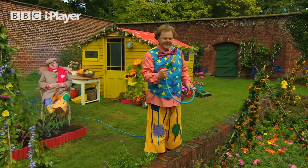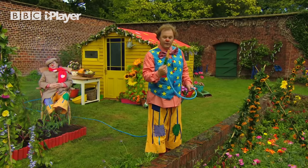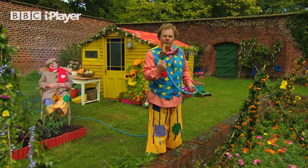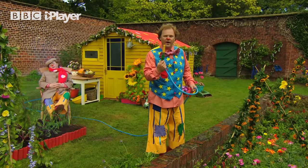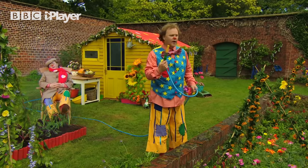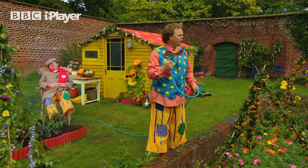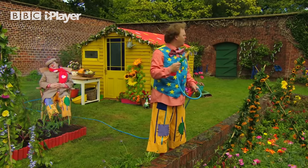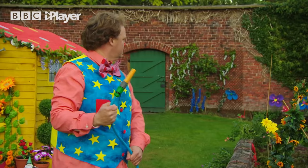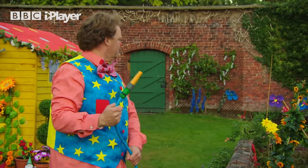what